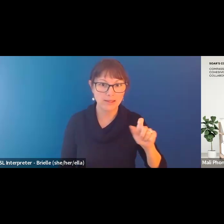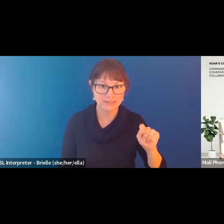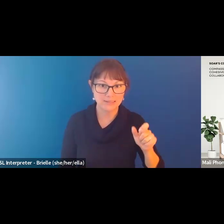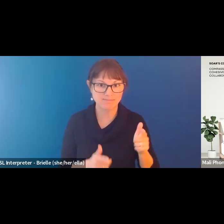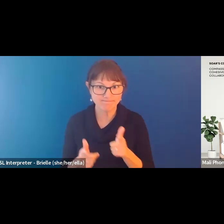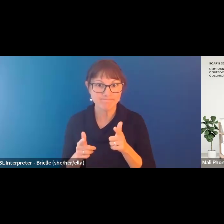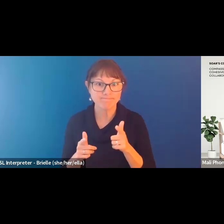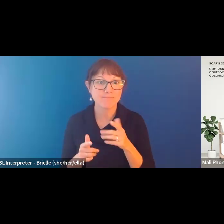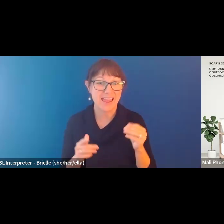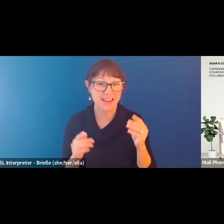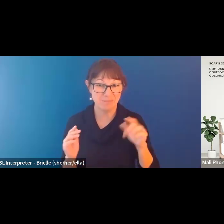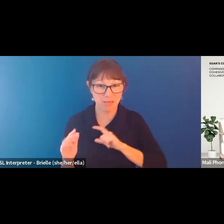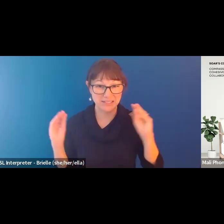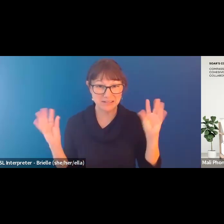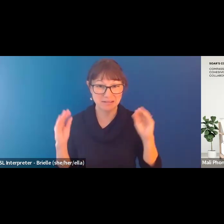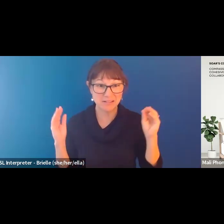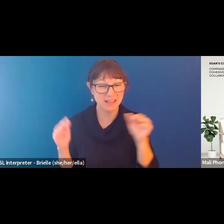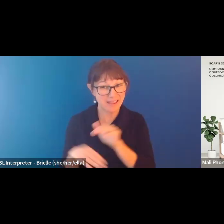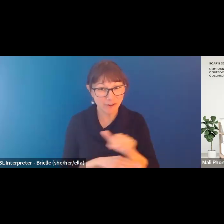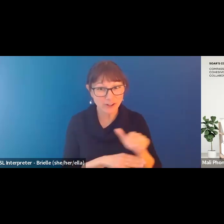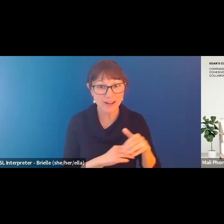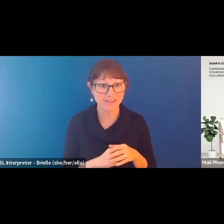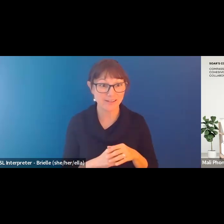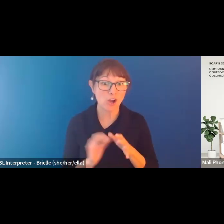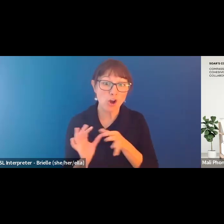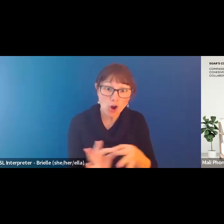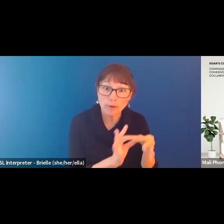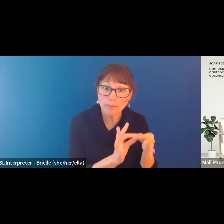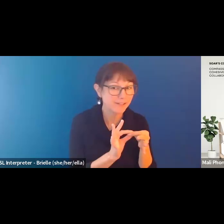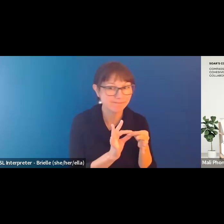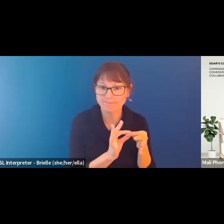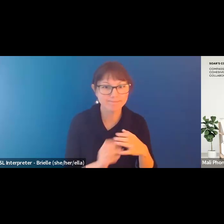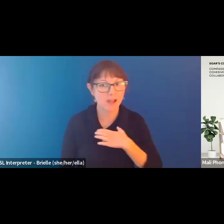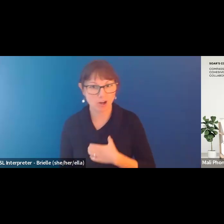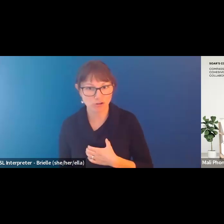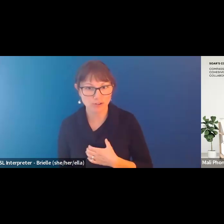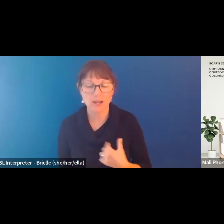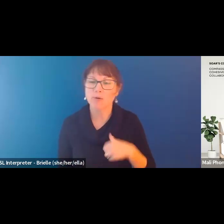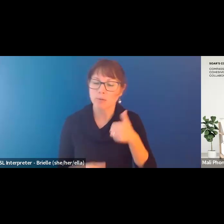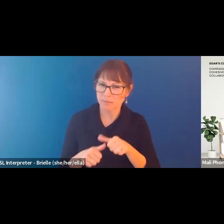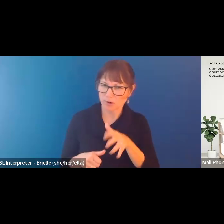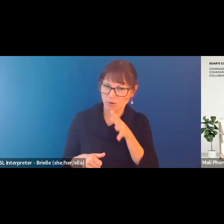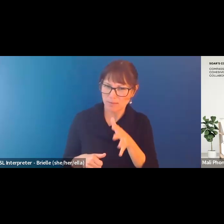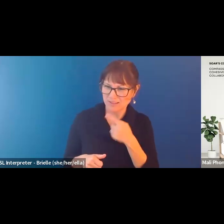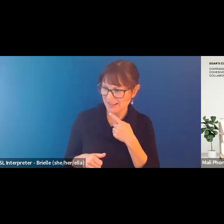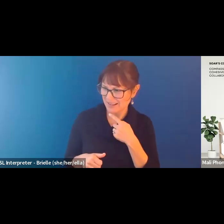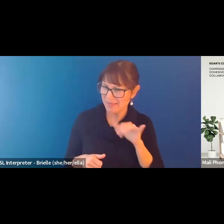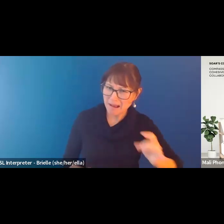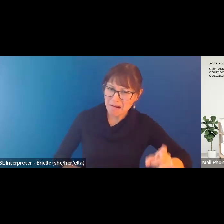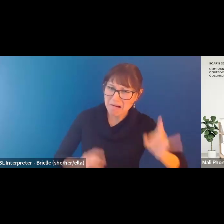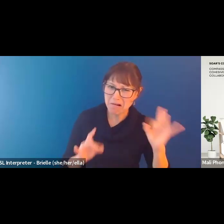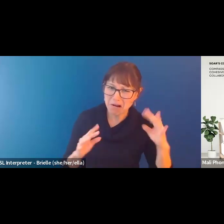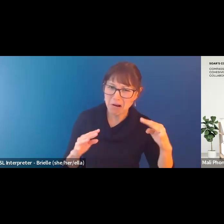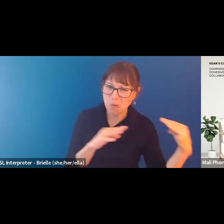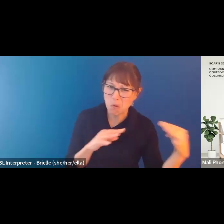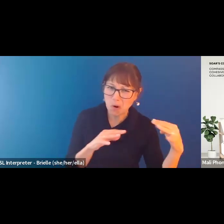night. Instead of harmony, there was hunger. I remember my grandmother saying, "We left one nightmare and war